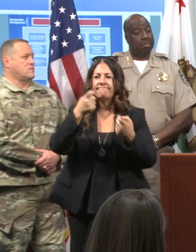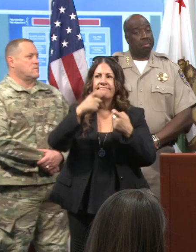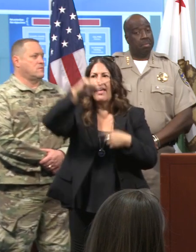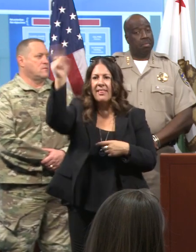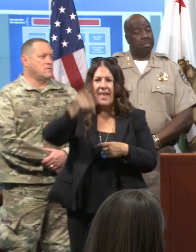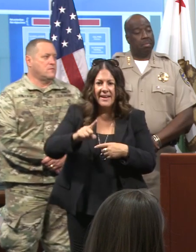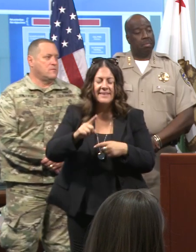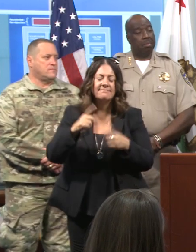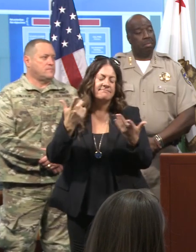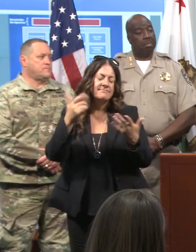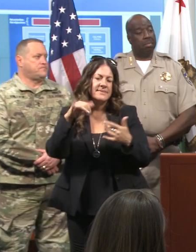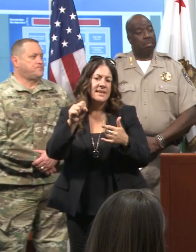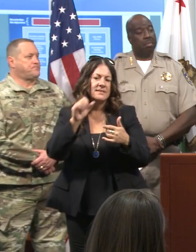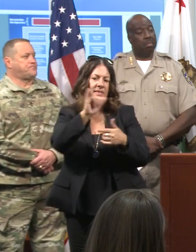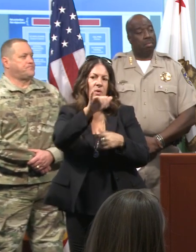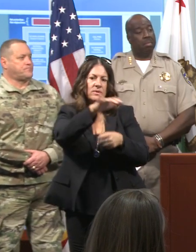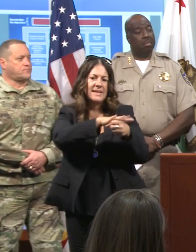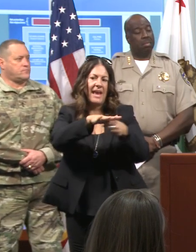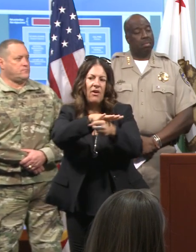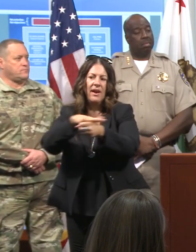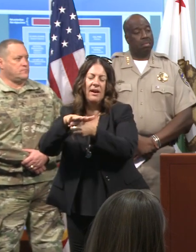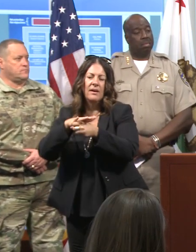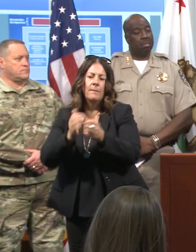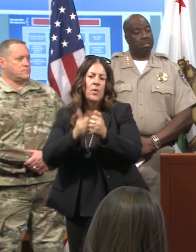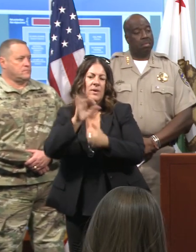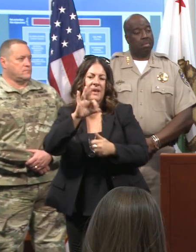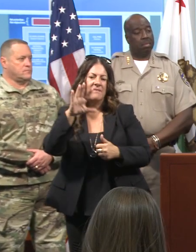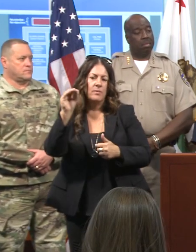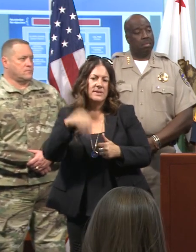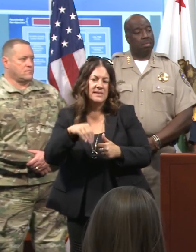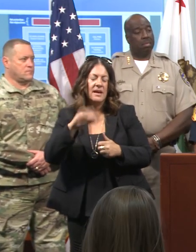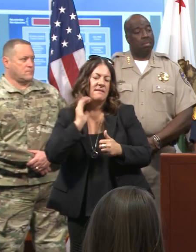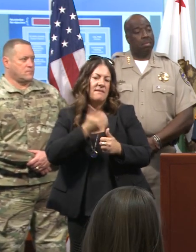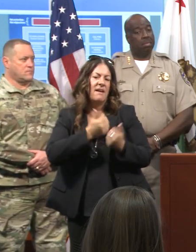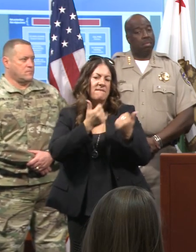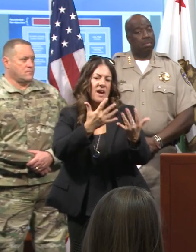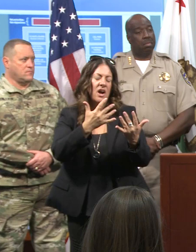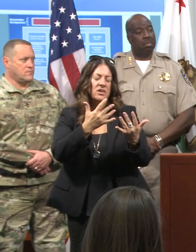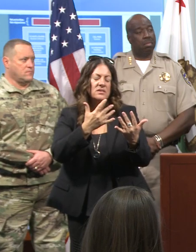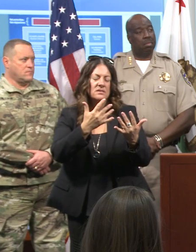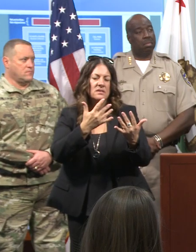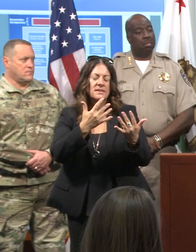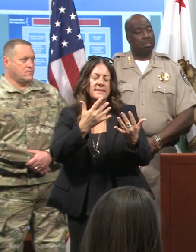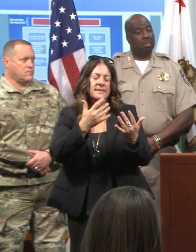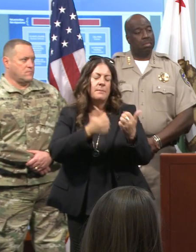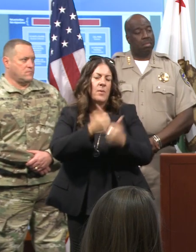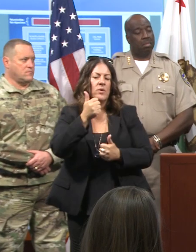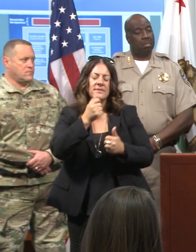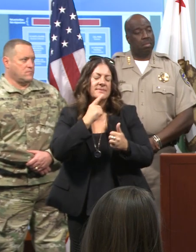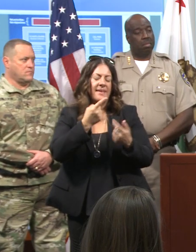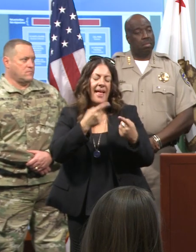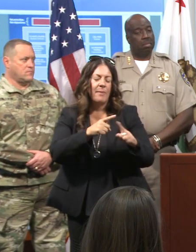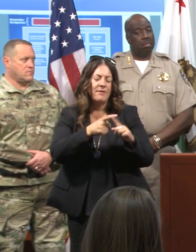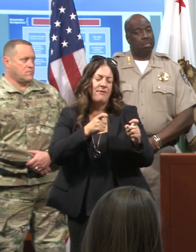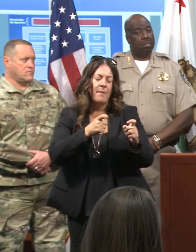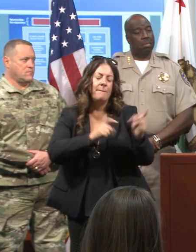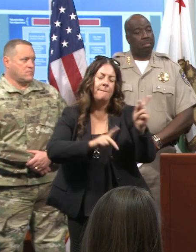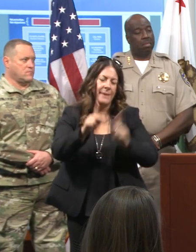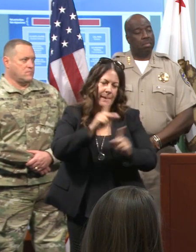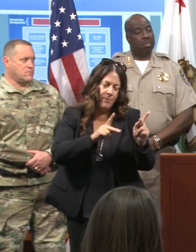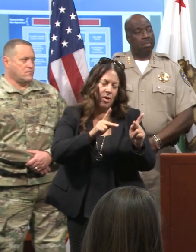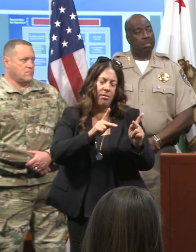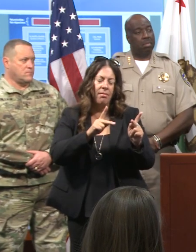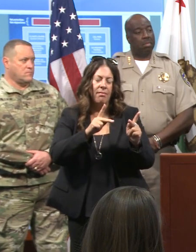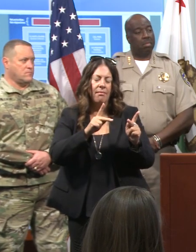they're populated. And 95% of our fires in the state are started by people of some form. And